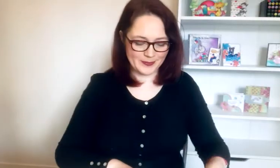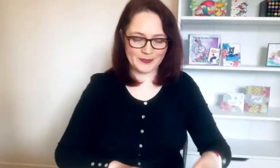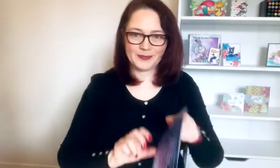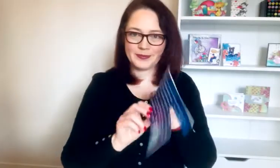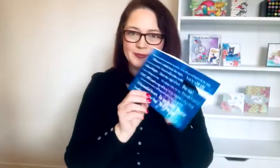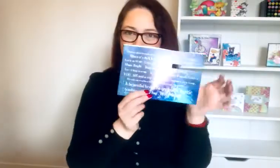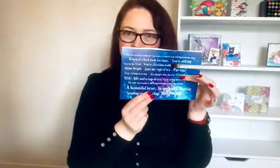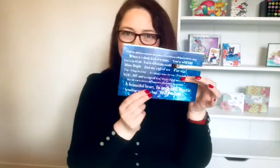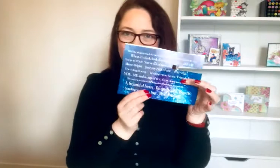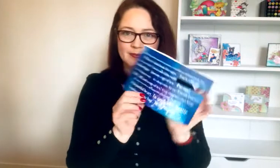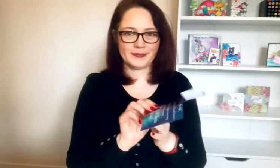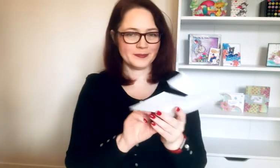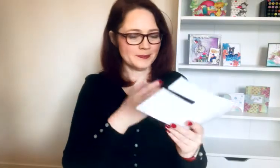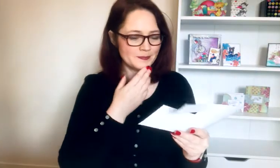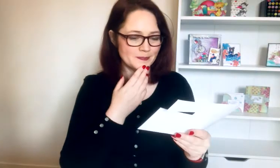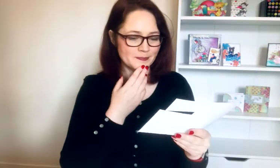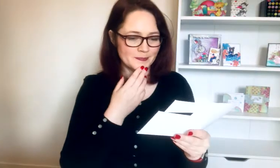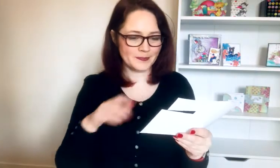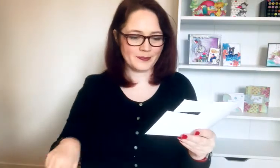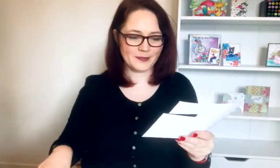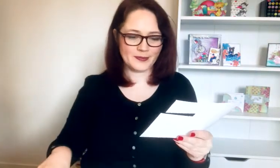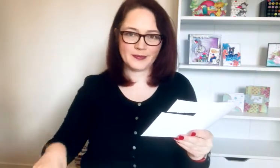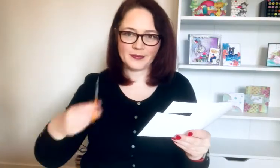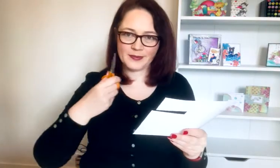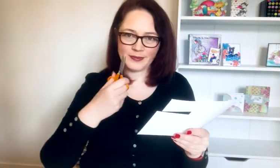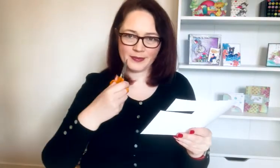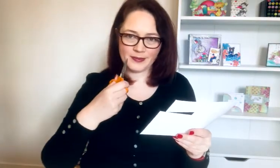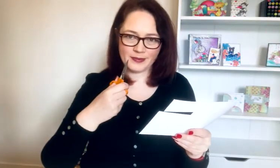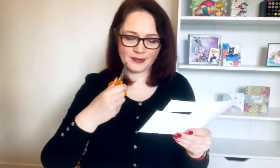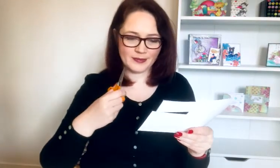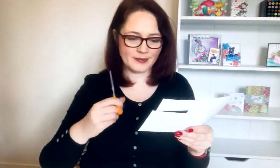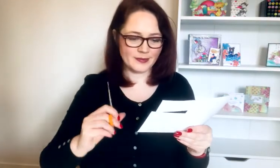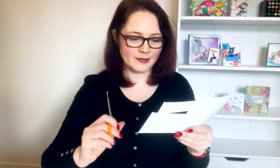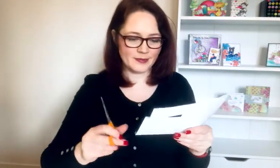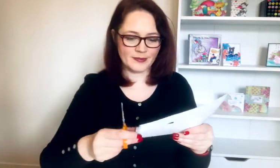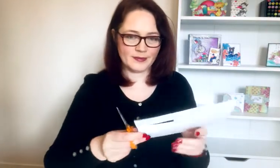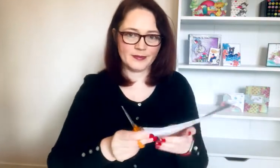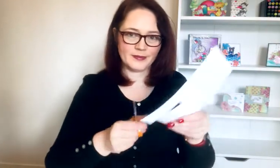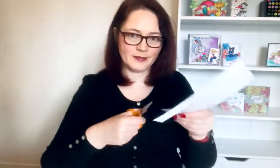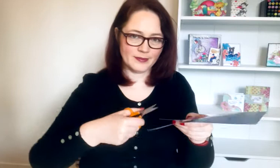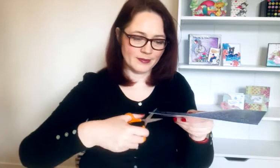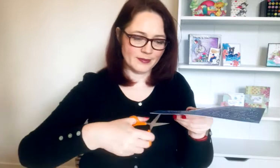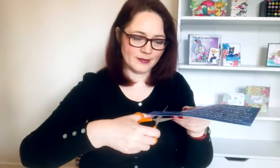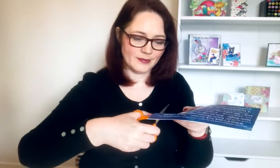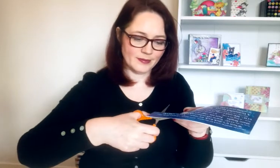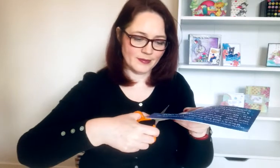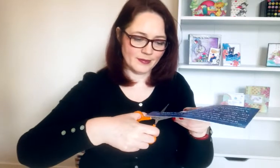Okay, so next thing I'm going to do is choose my sentiment from the topper kit again, and I'm going to use my scissors using the techniques that we've just mentioned, and I'm